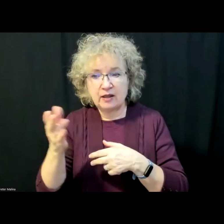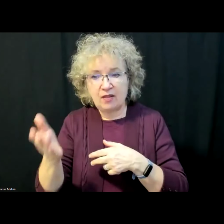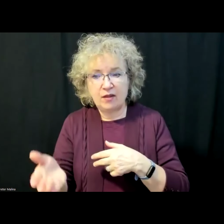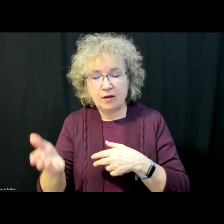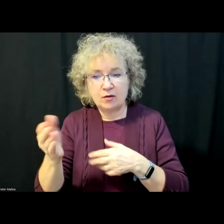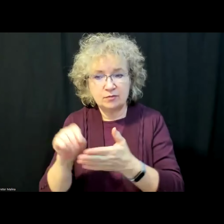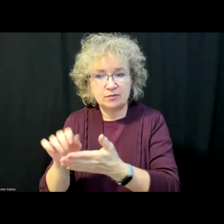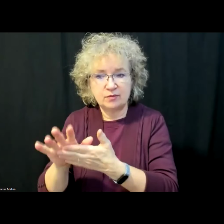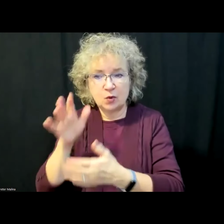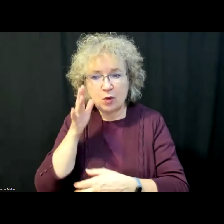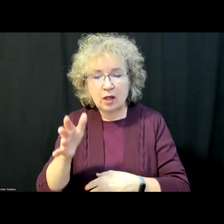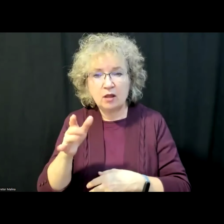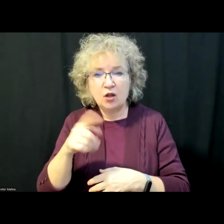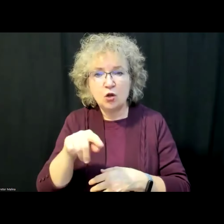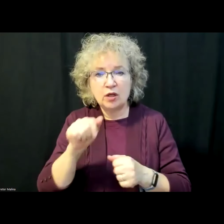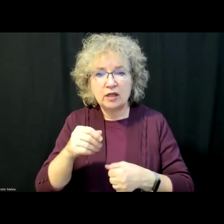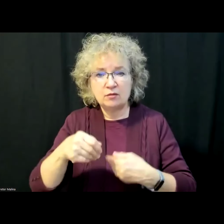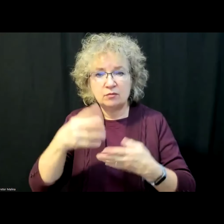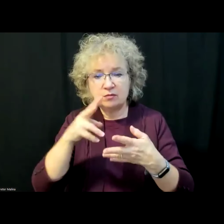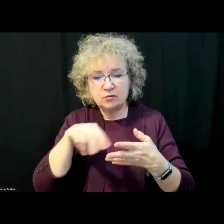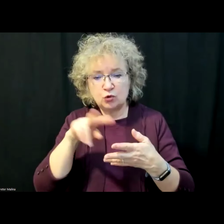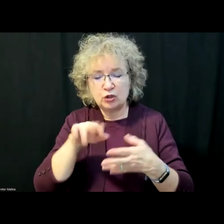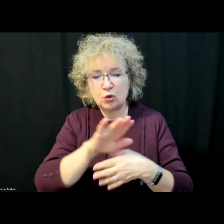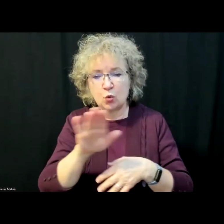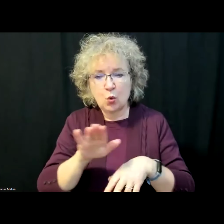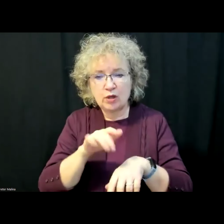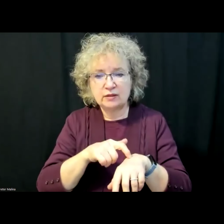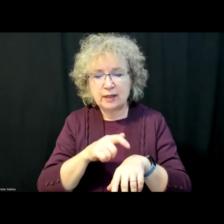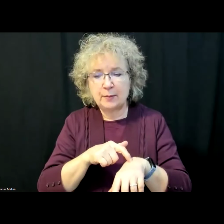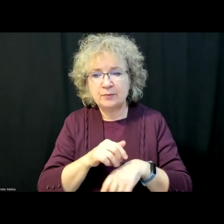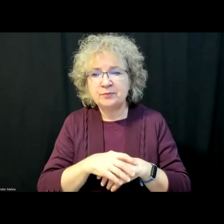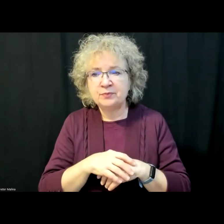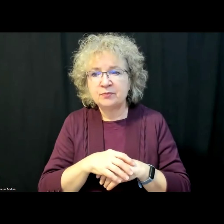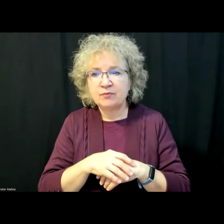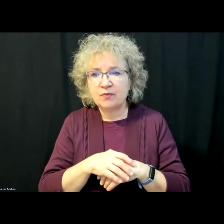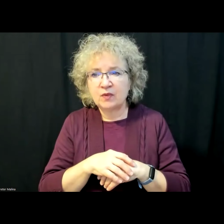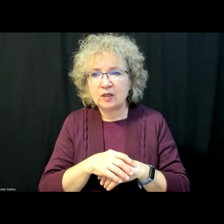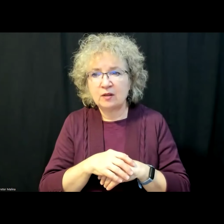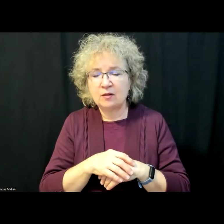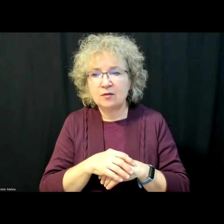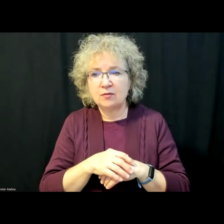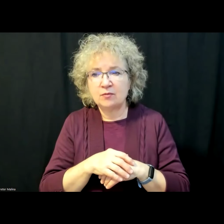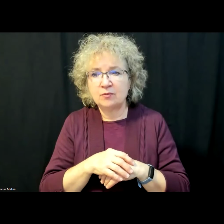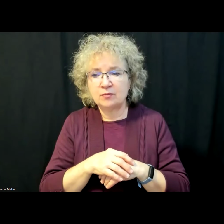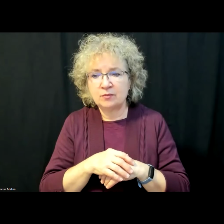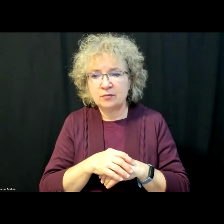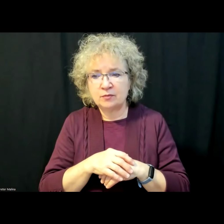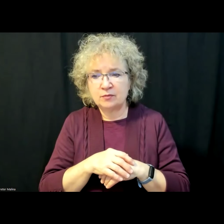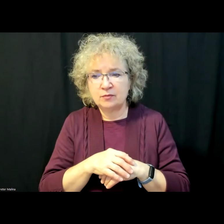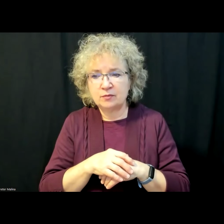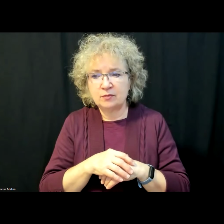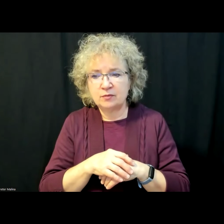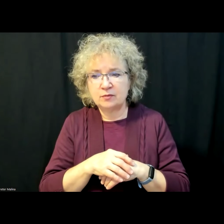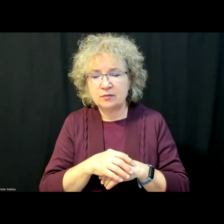Um, so you can kind of go over it, uh, in the, in the, in the chat. So y can kind of go over it at your own leisure as well.